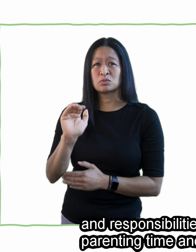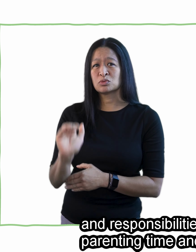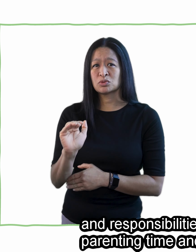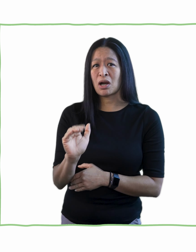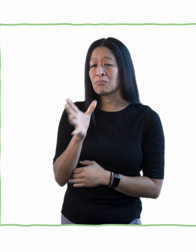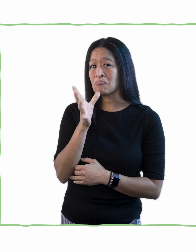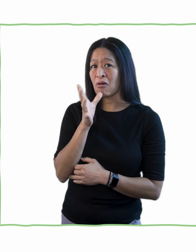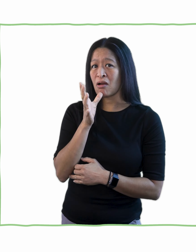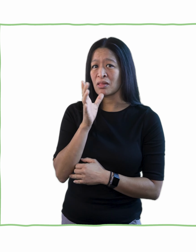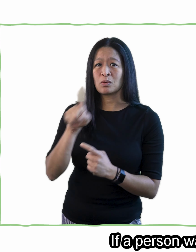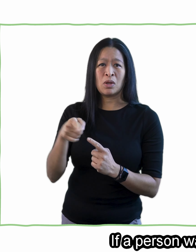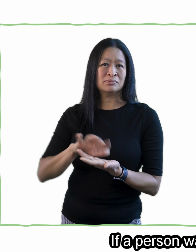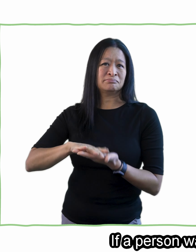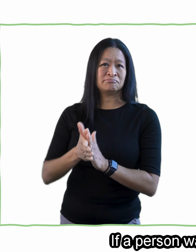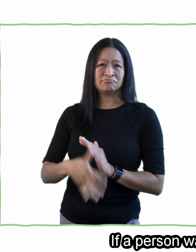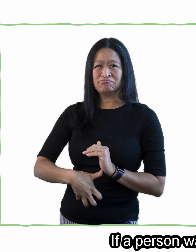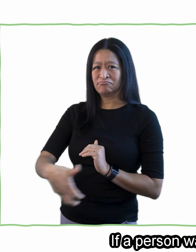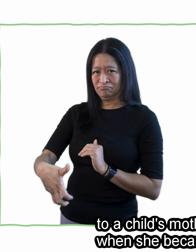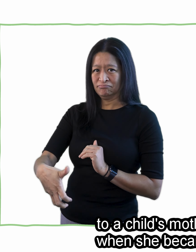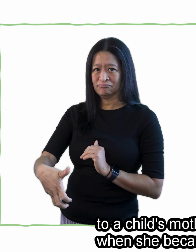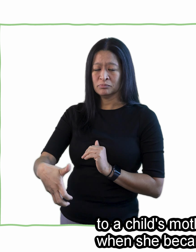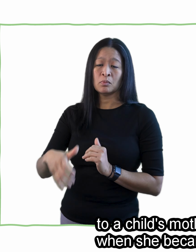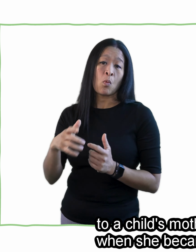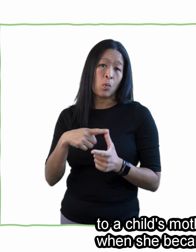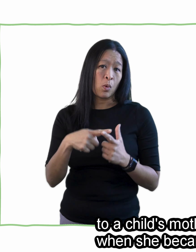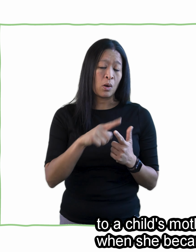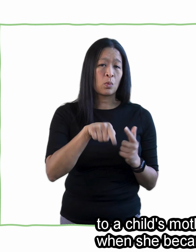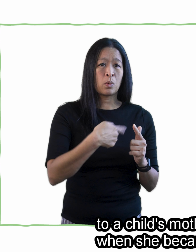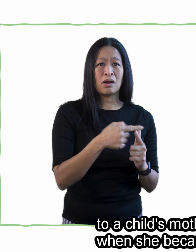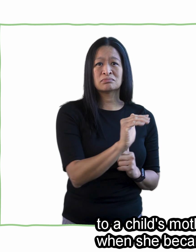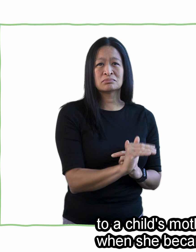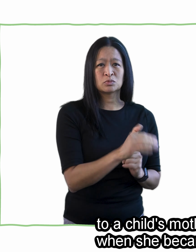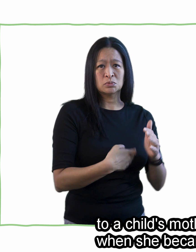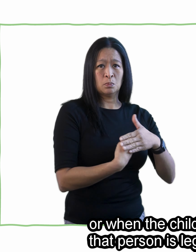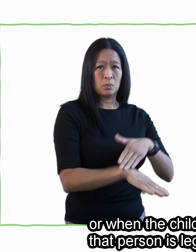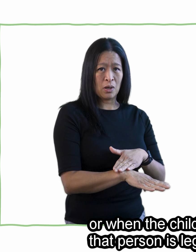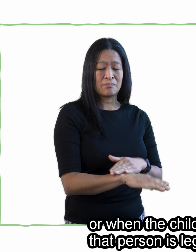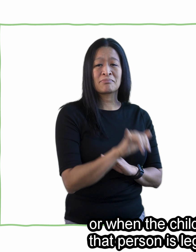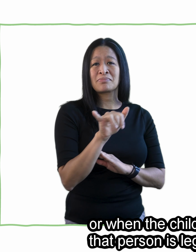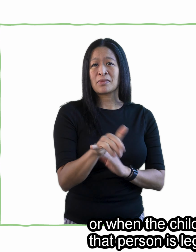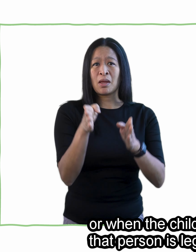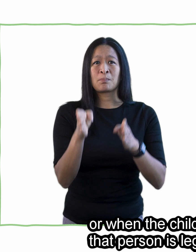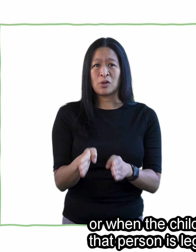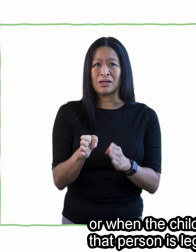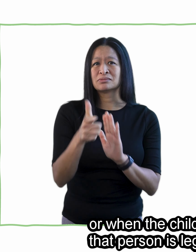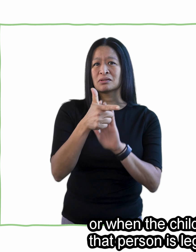support. If a person was married to a child's mother when she became pregnant or when the child was born,